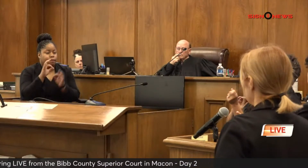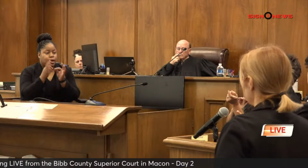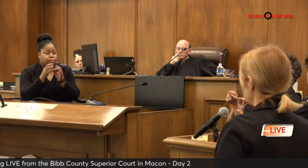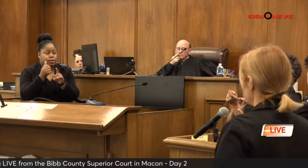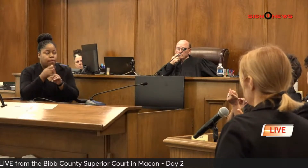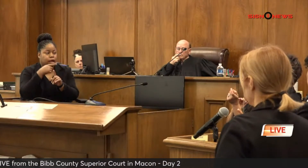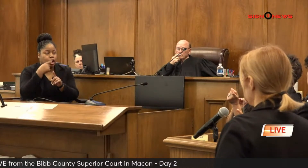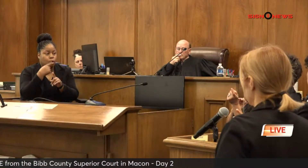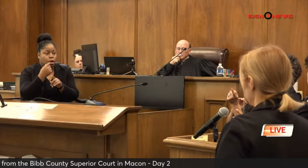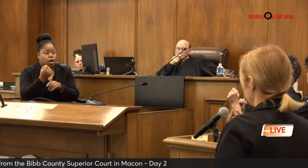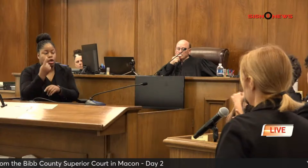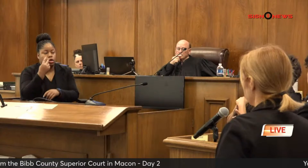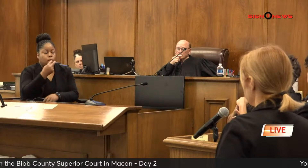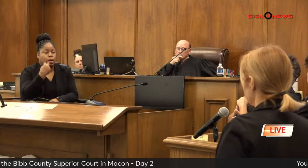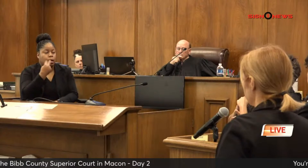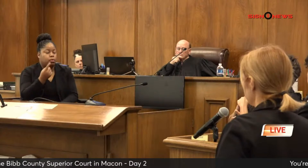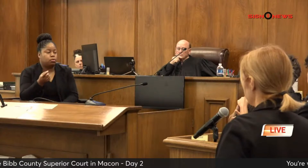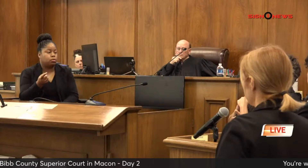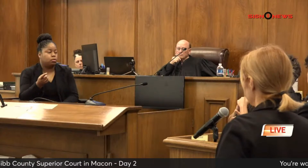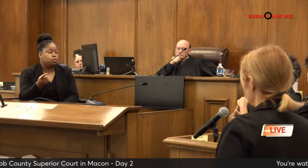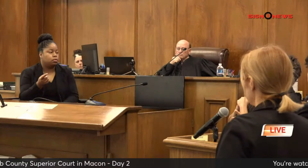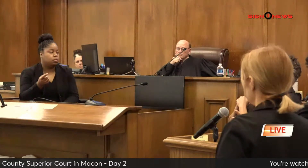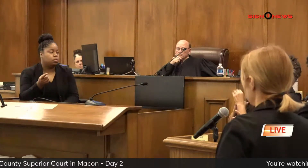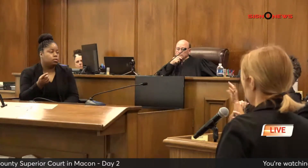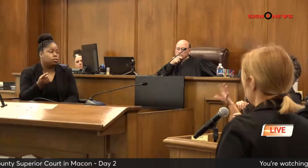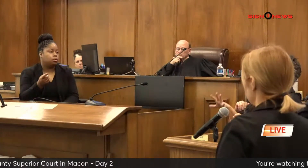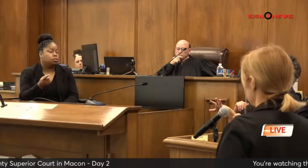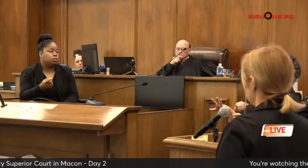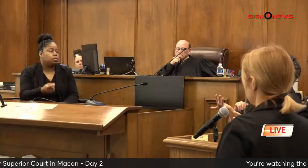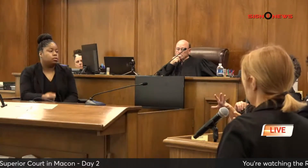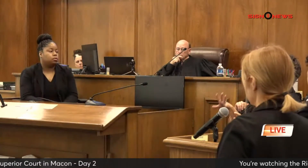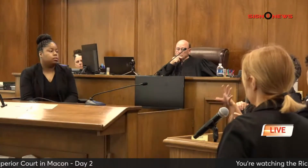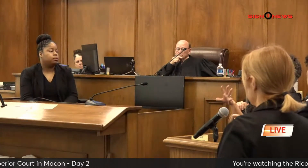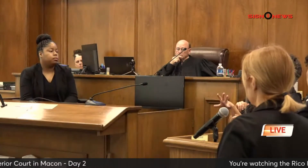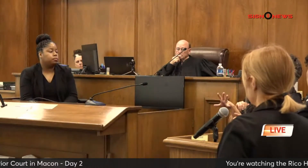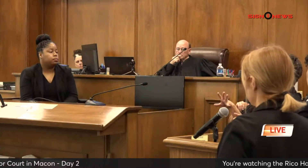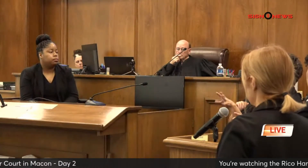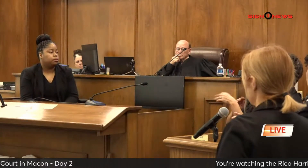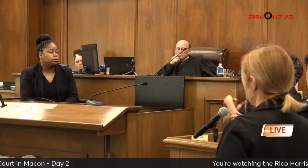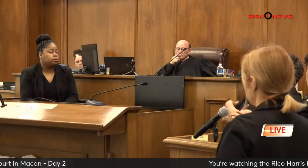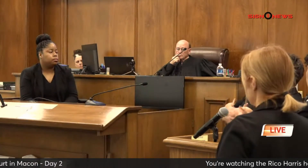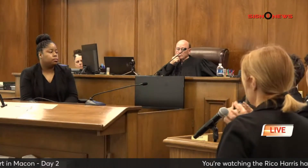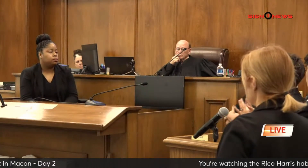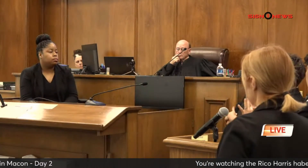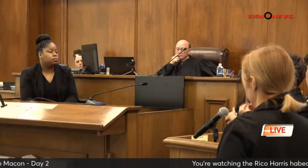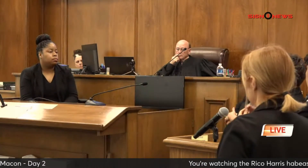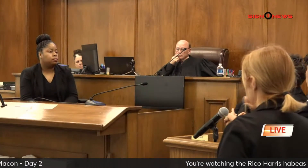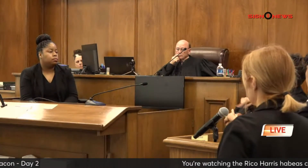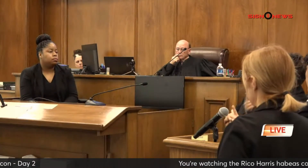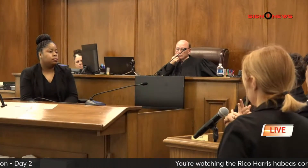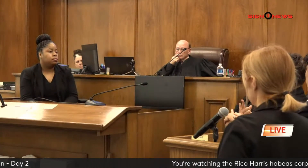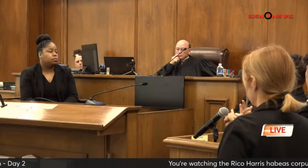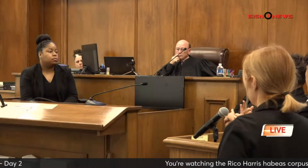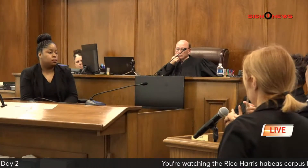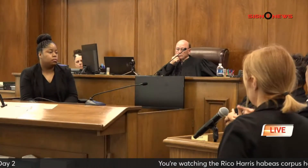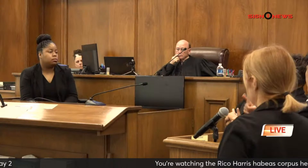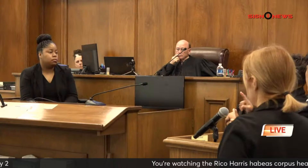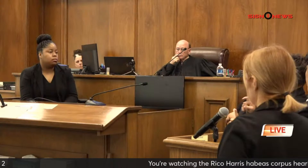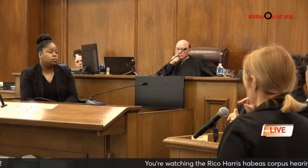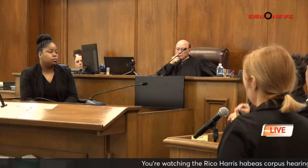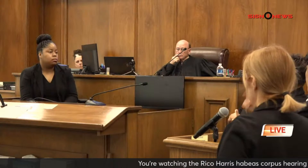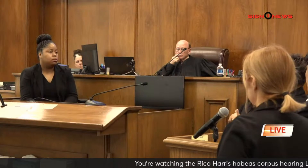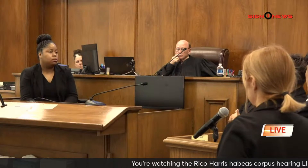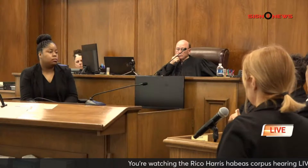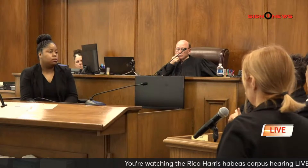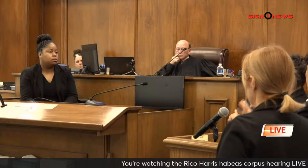And he understands when it's family only, because he reads lips with his family.